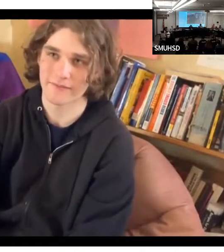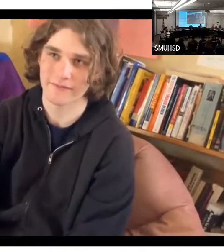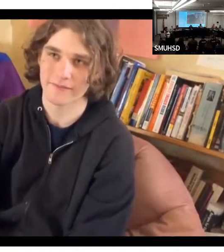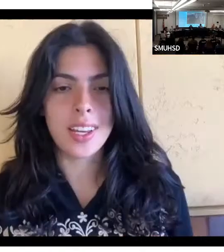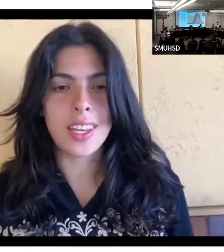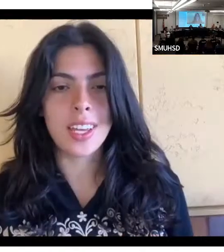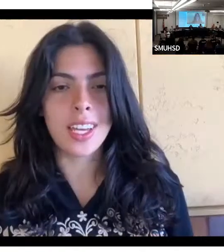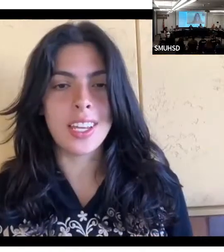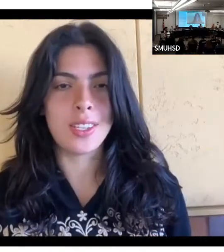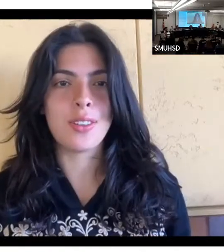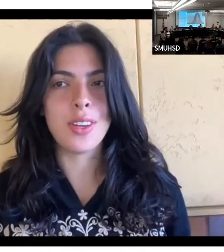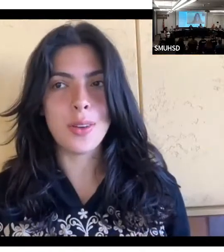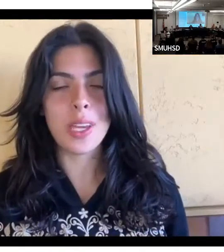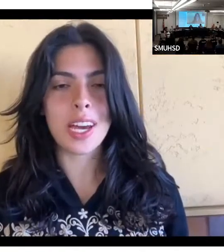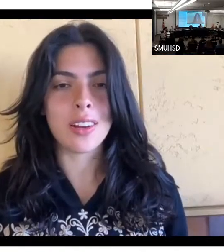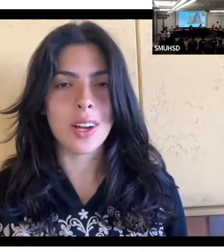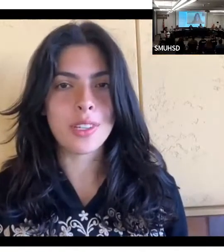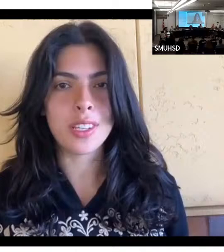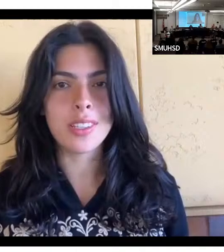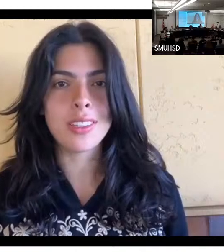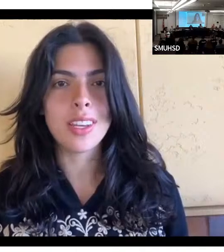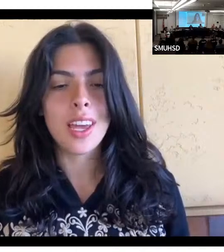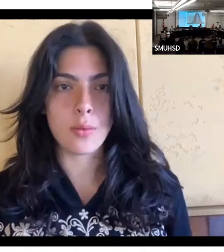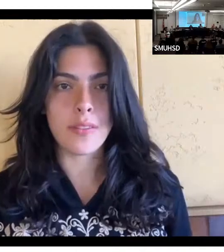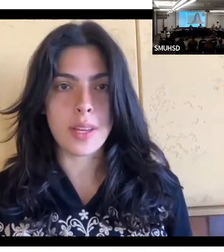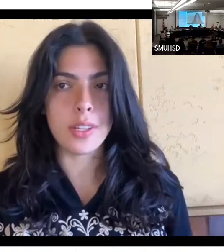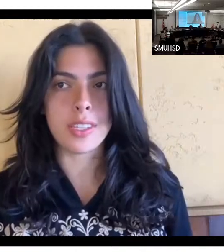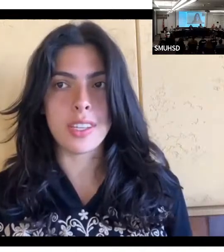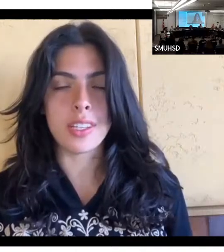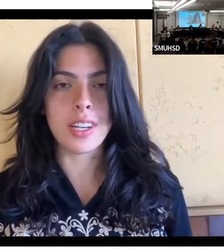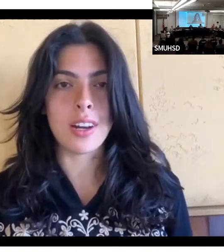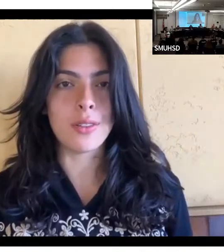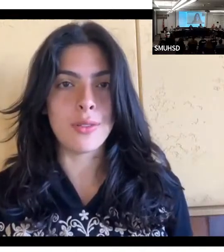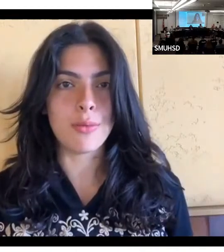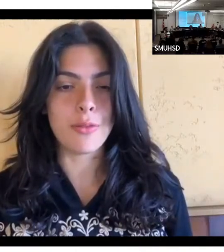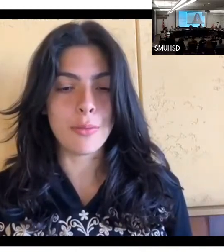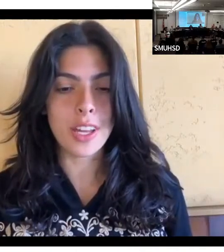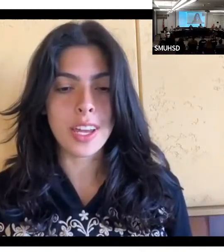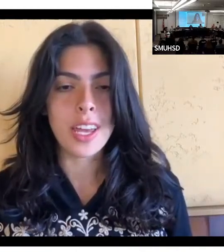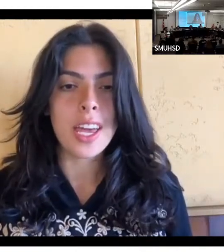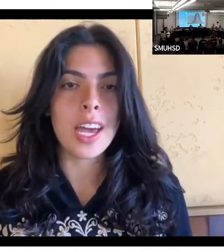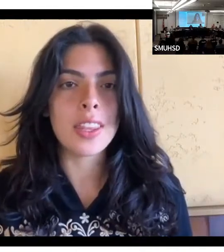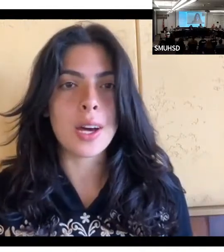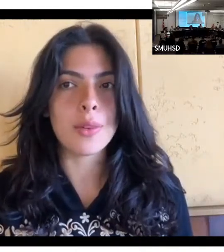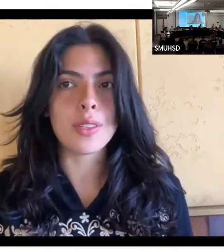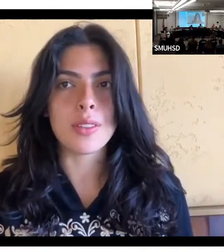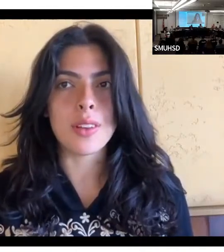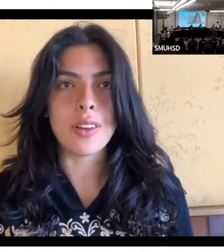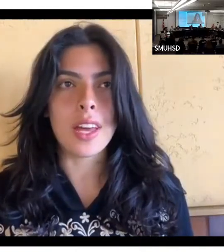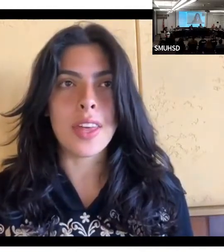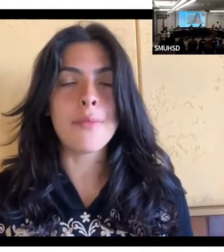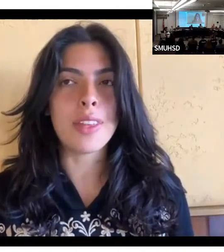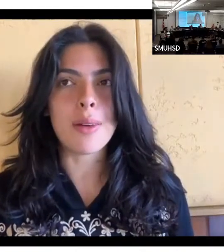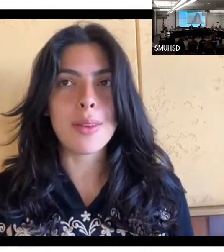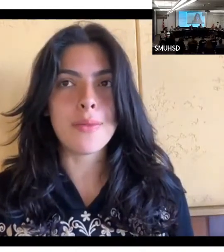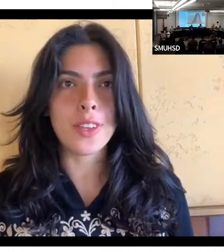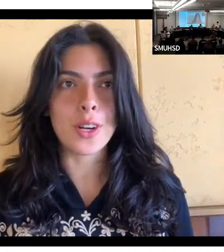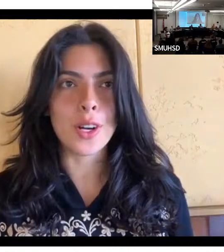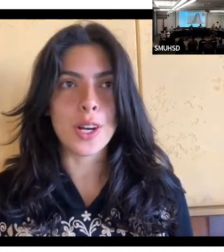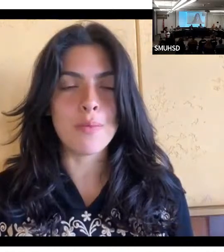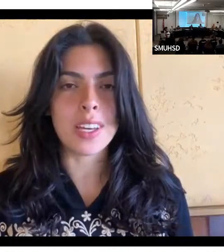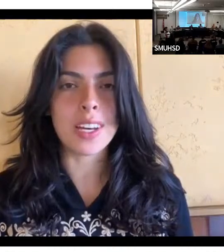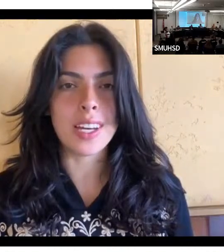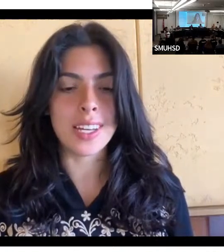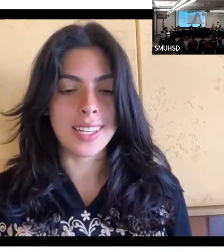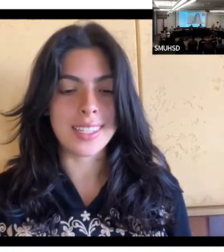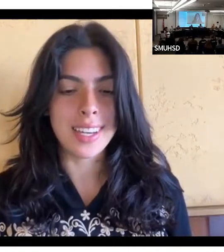I guess. In history, we had options. One of them was the Chicano youth movement. And that made me